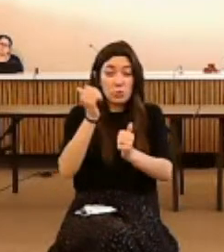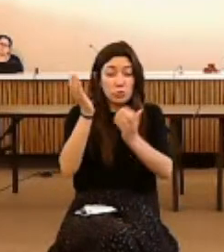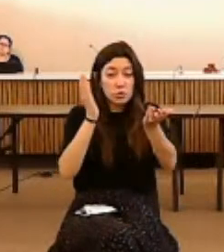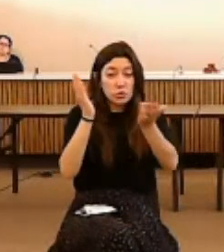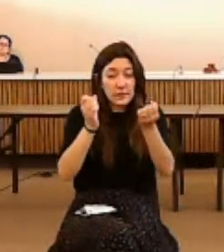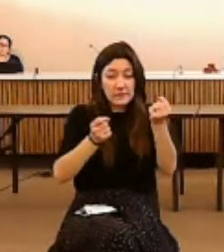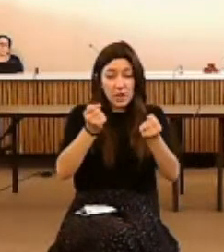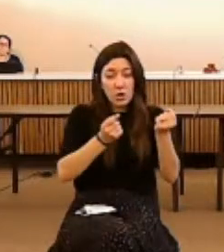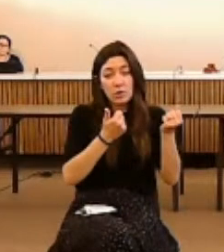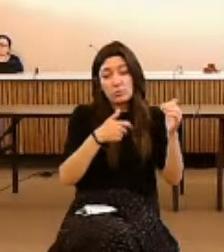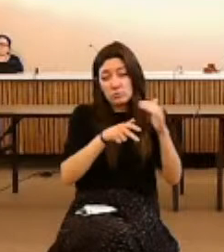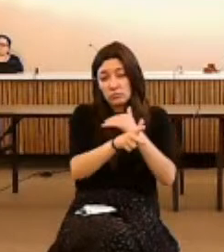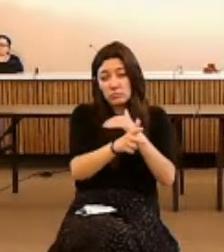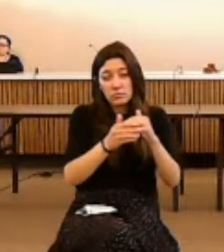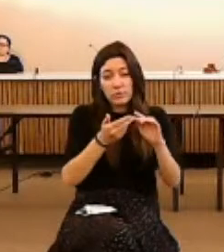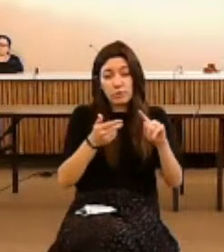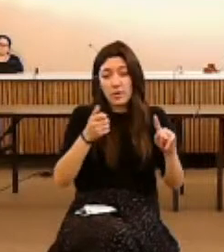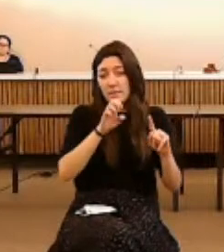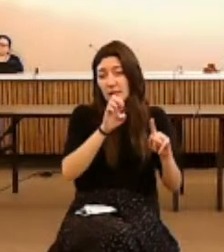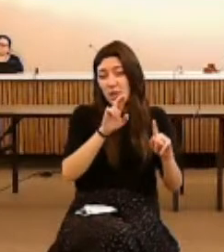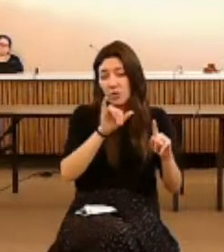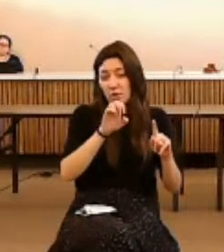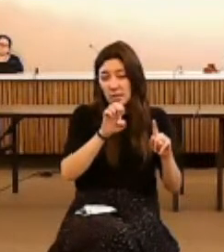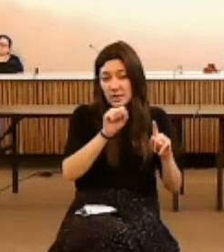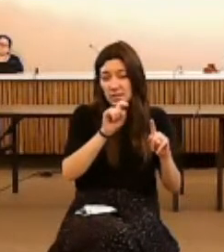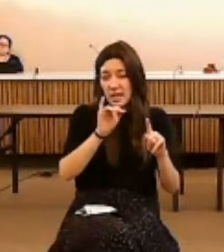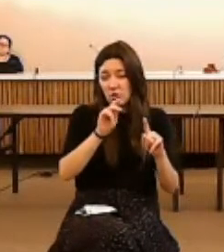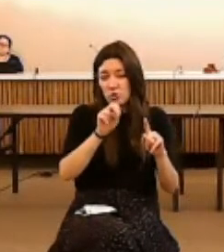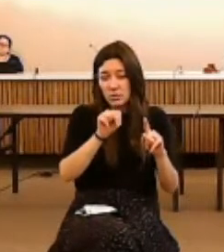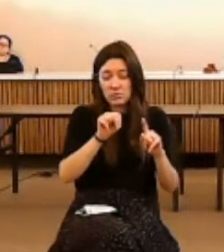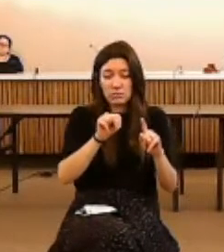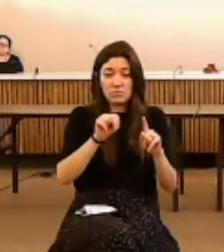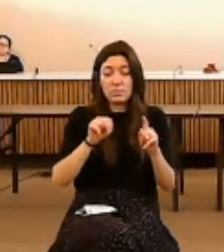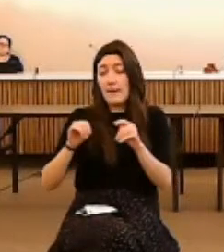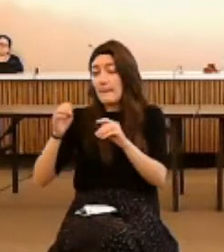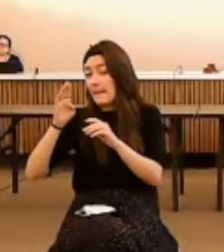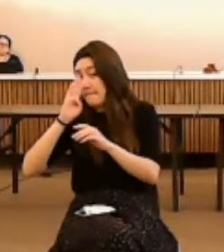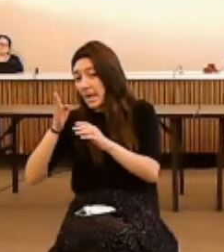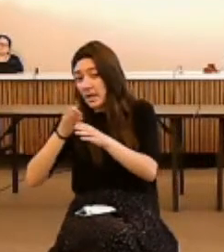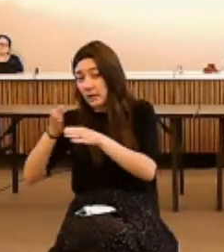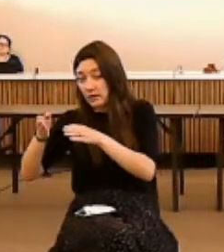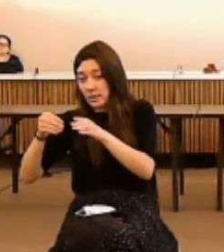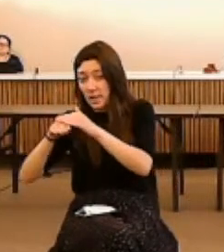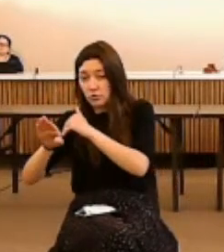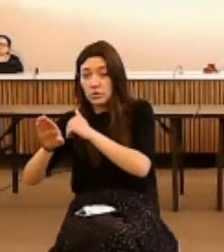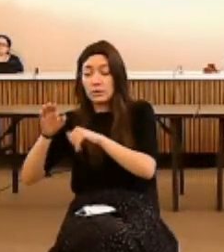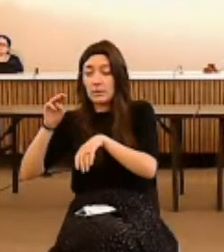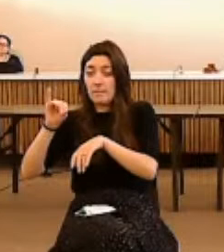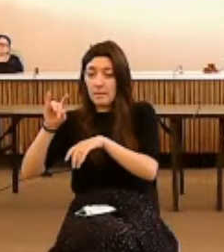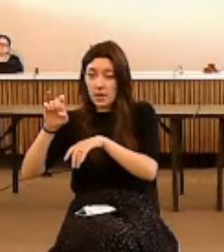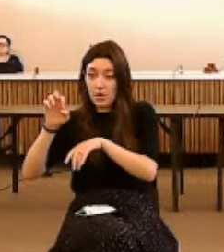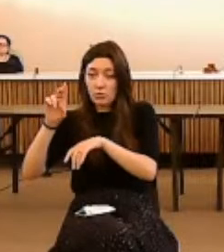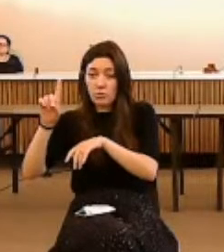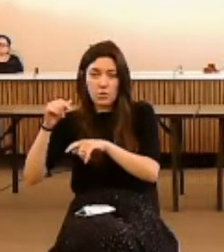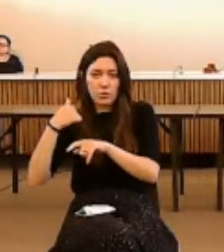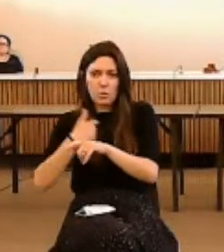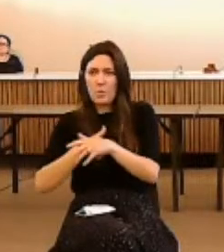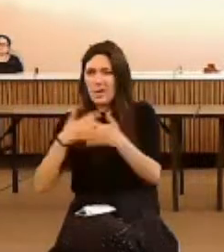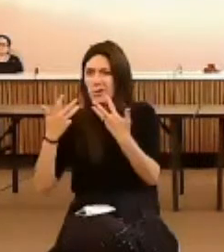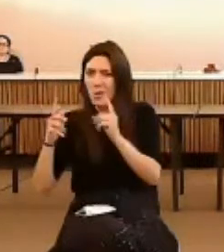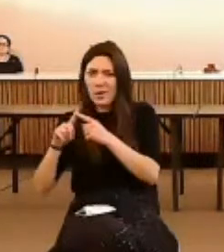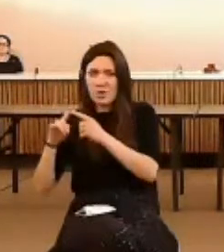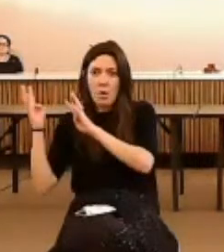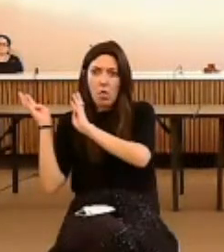Erie Station. The main entrance is the way we're designing it is off Middle Road. We don't want all that traffic going in the main entrance.